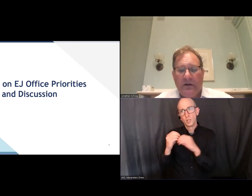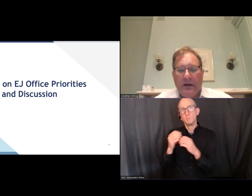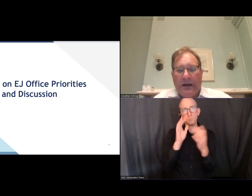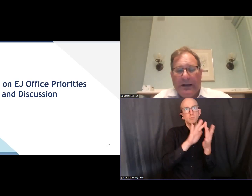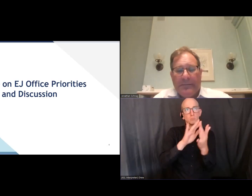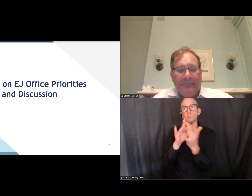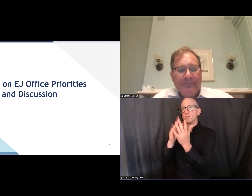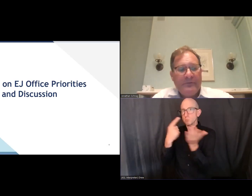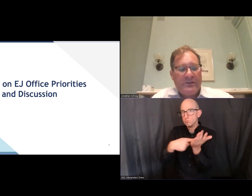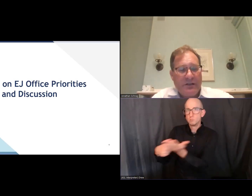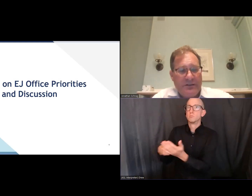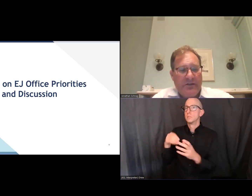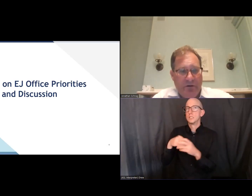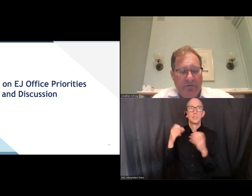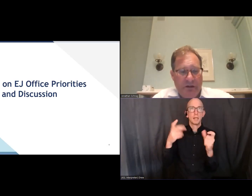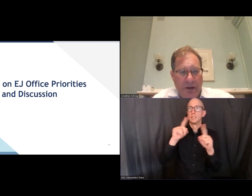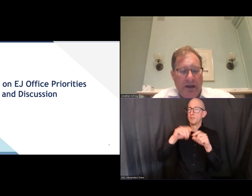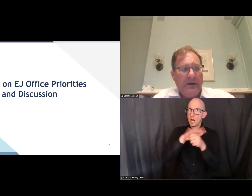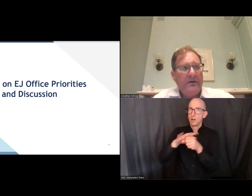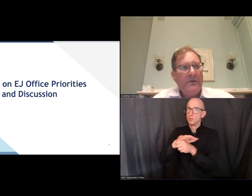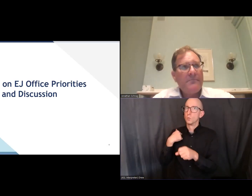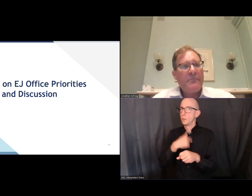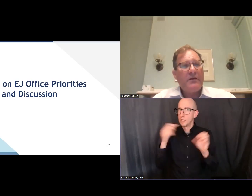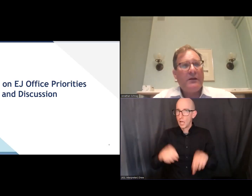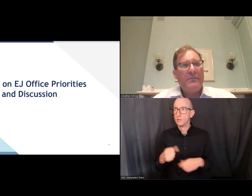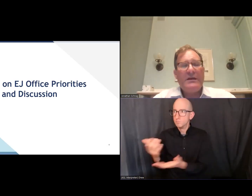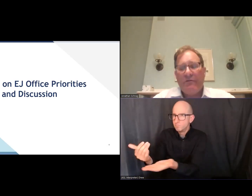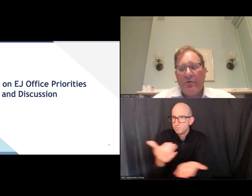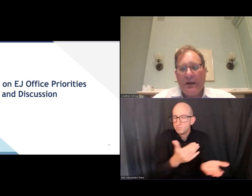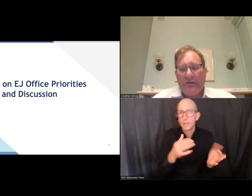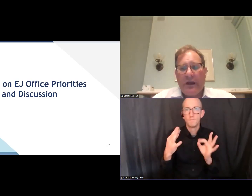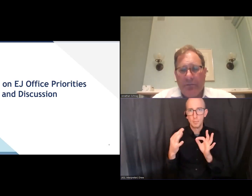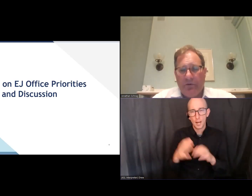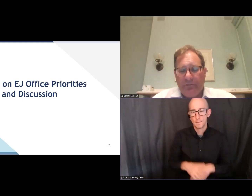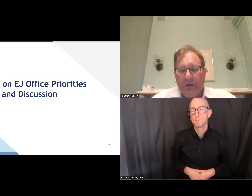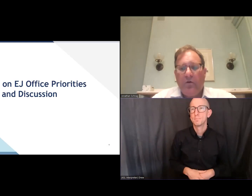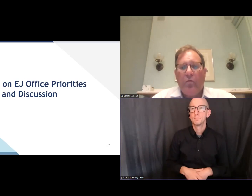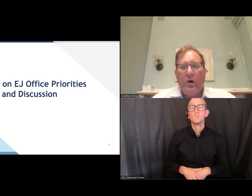find to solicit their feedback. Let me give you an